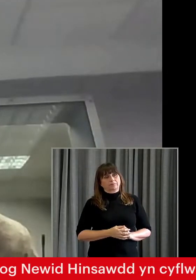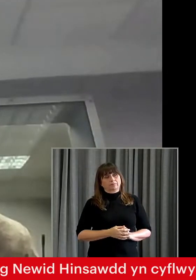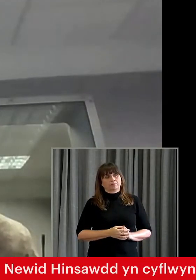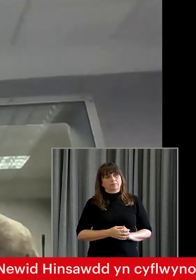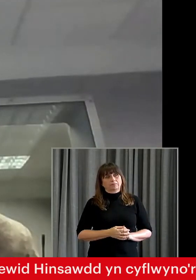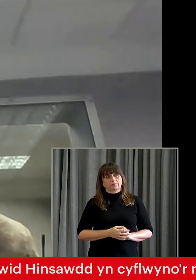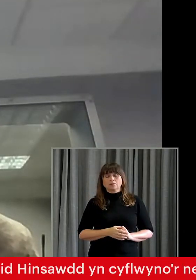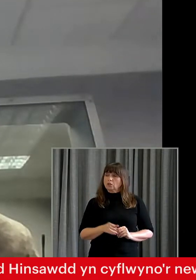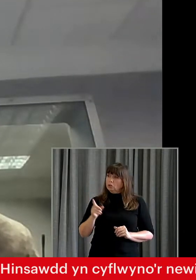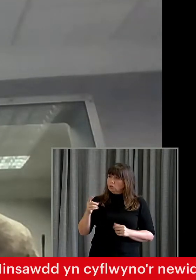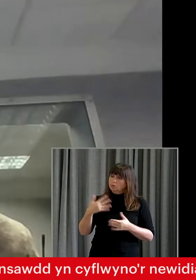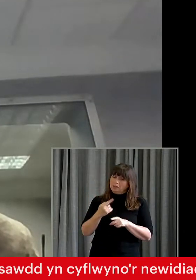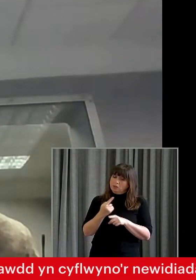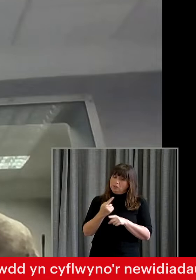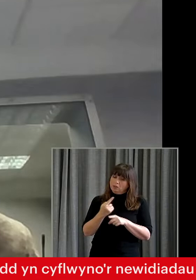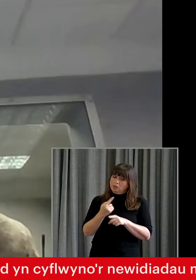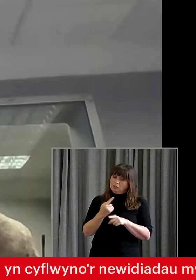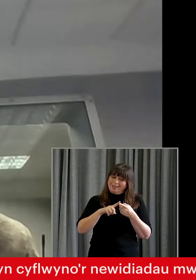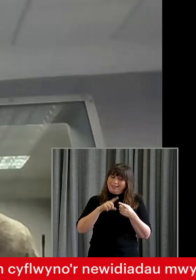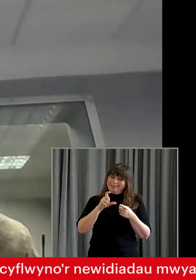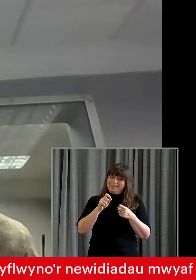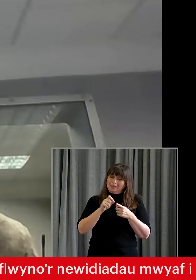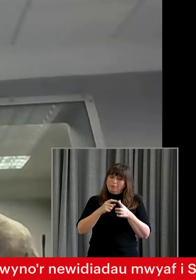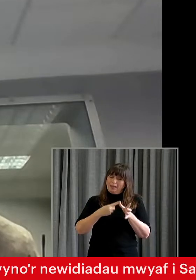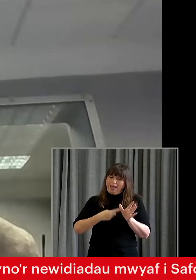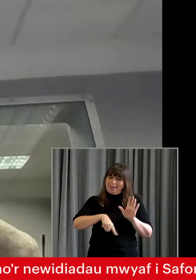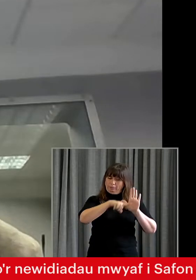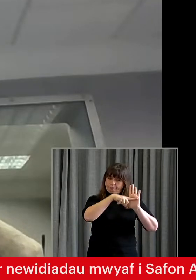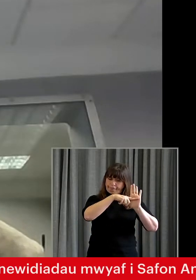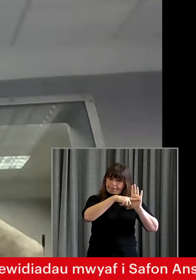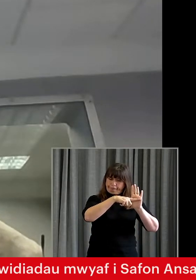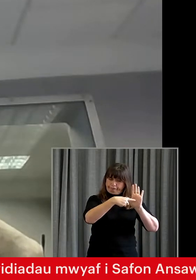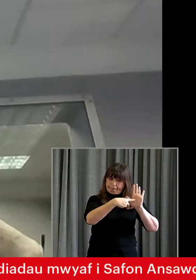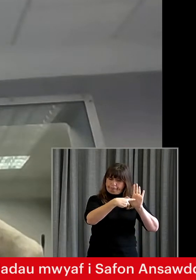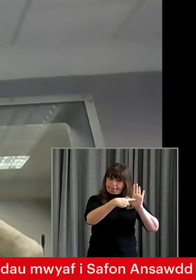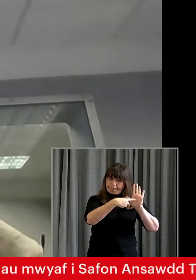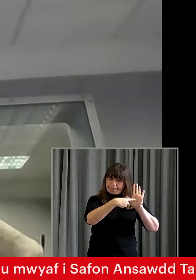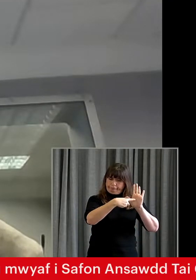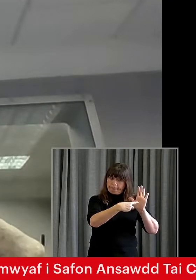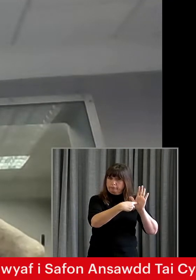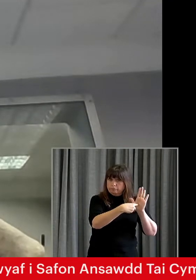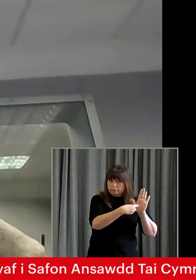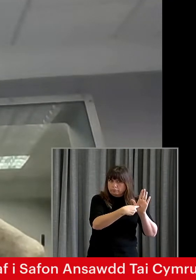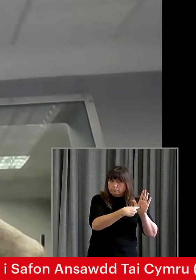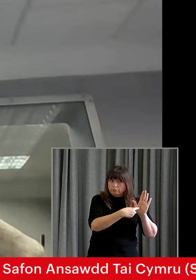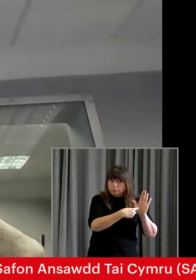You mentioned the EPCA standard. Is the target for that still